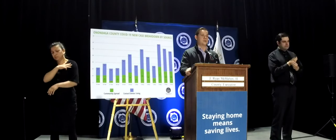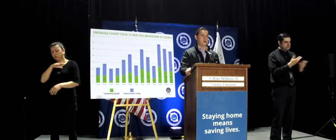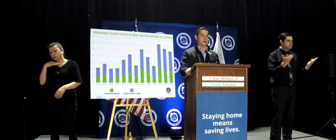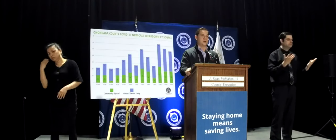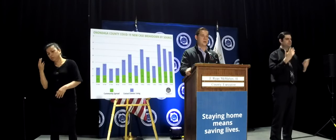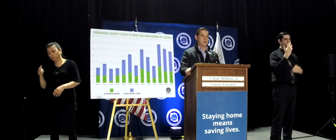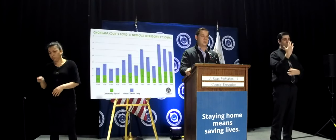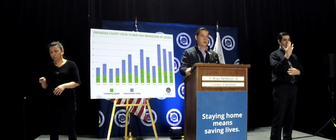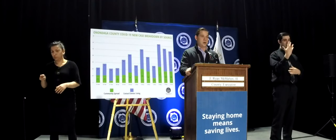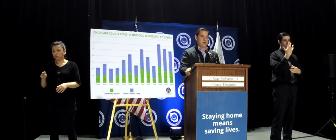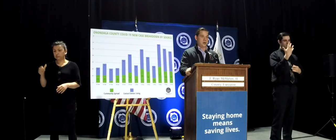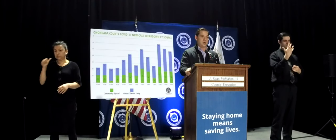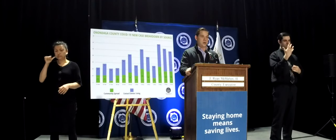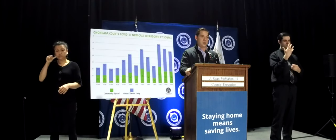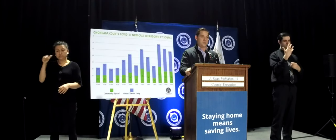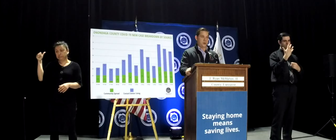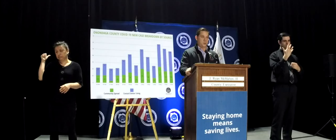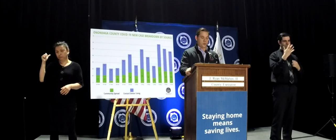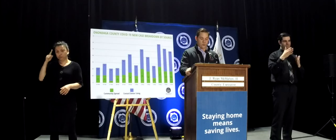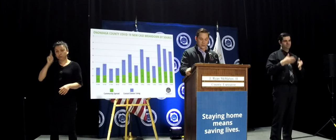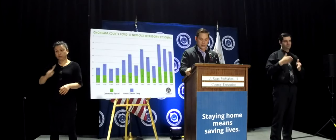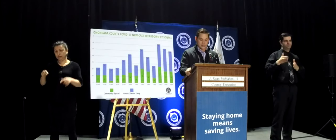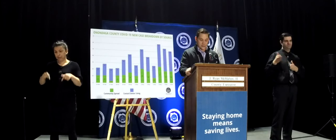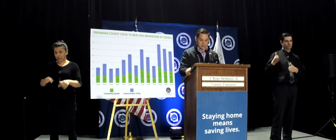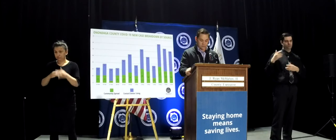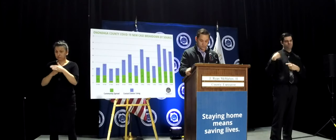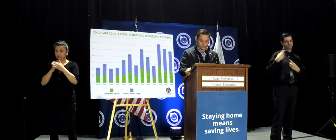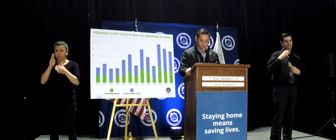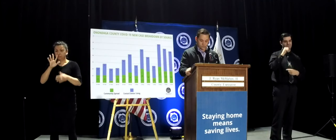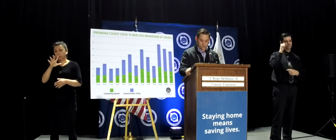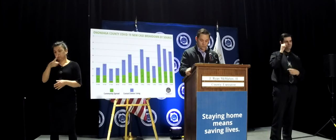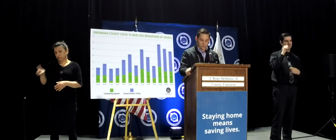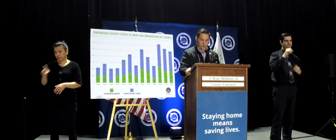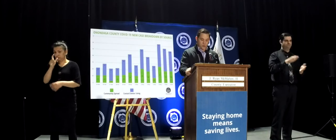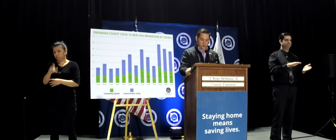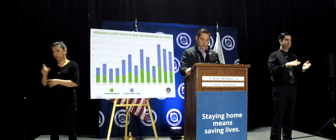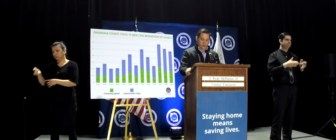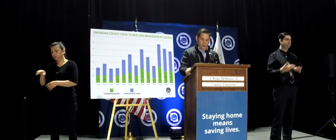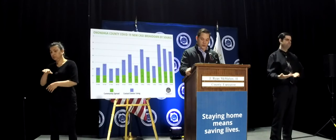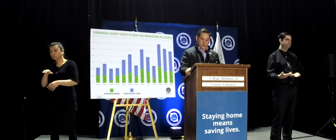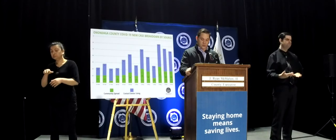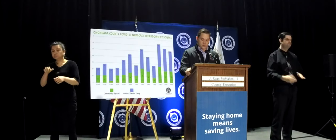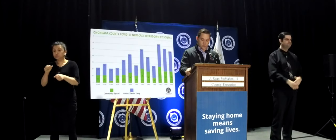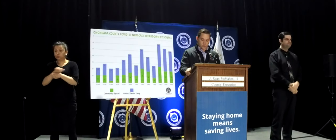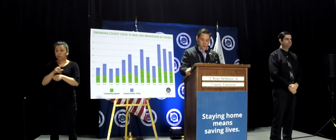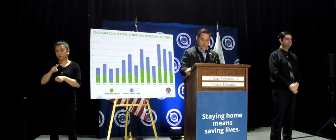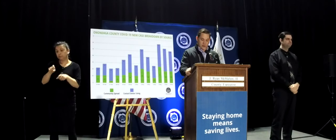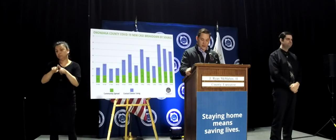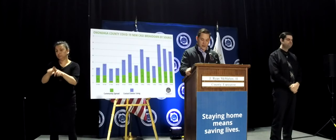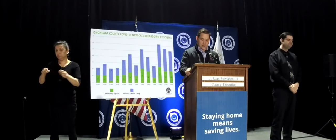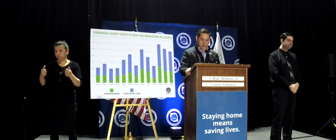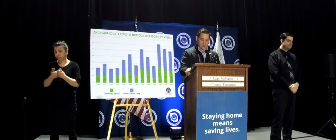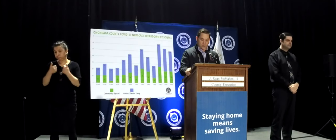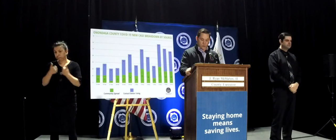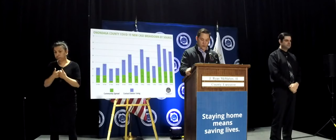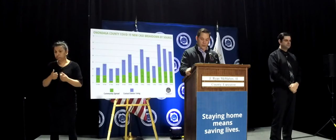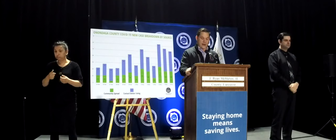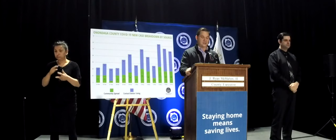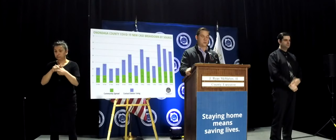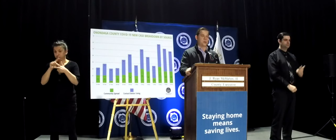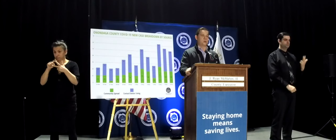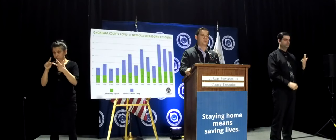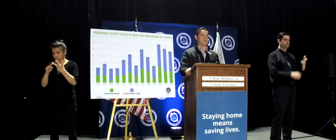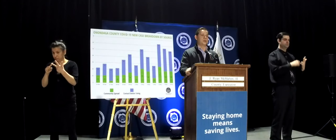together yesterday in our fight with COVID-19. 3 individuals were